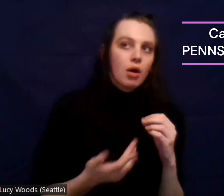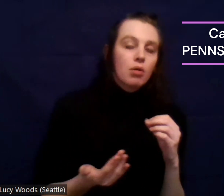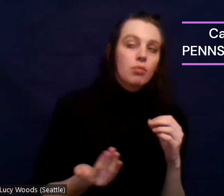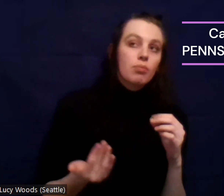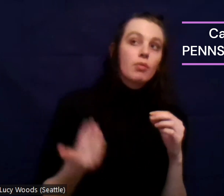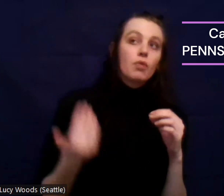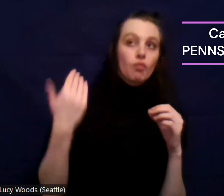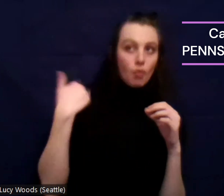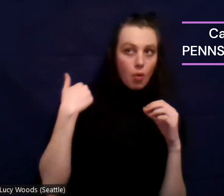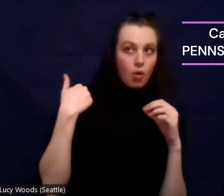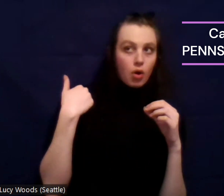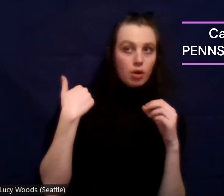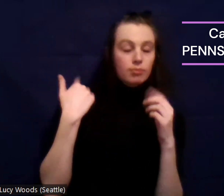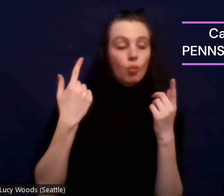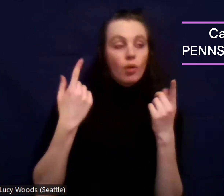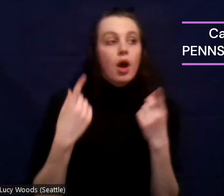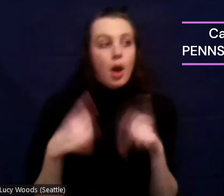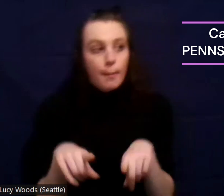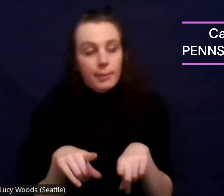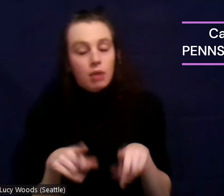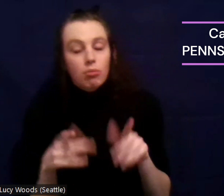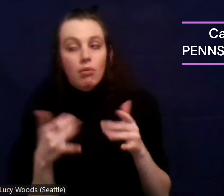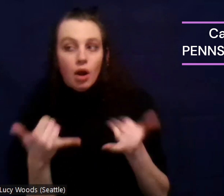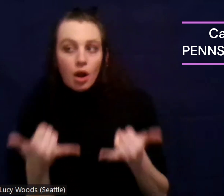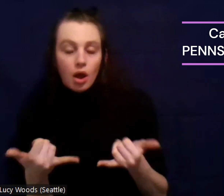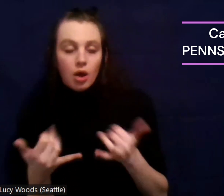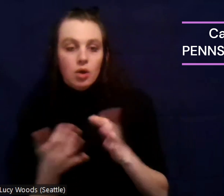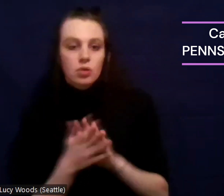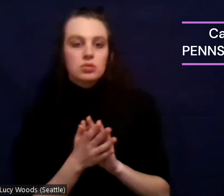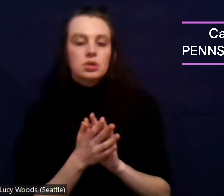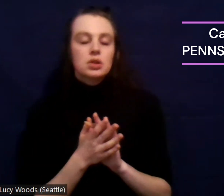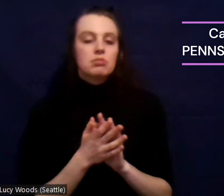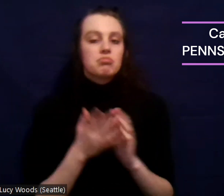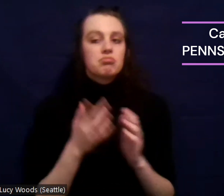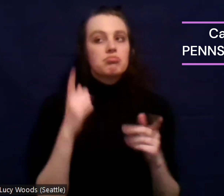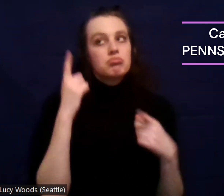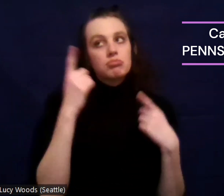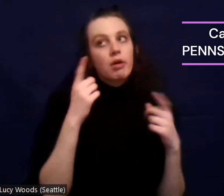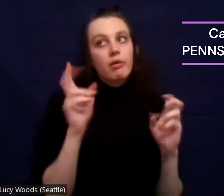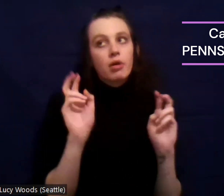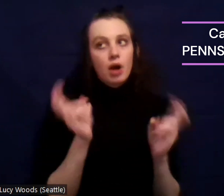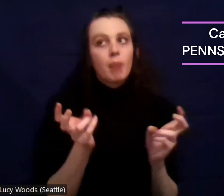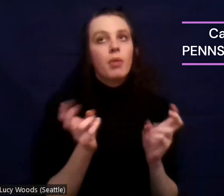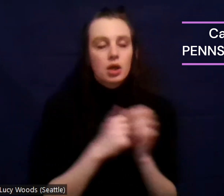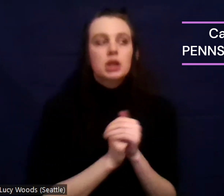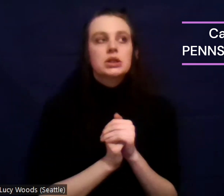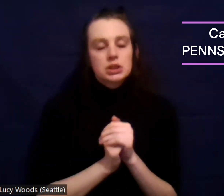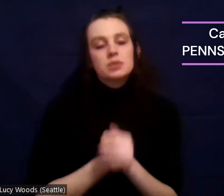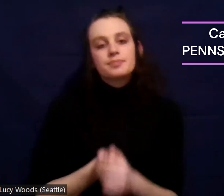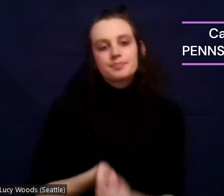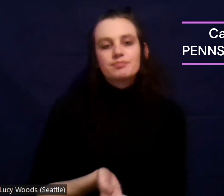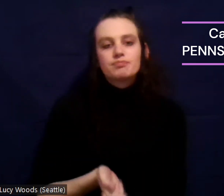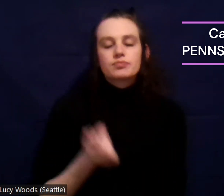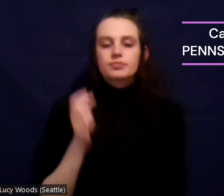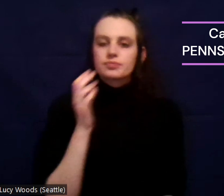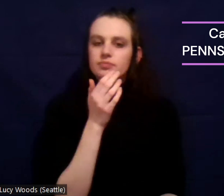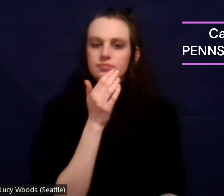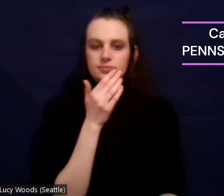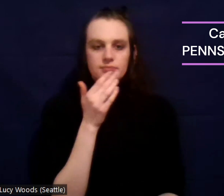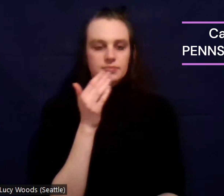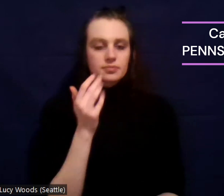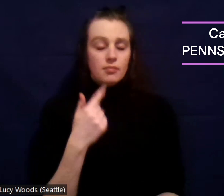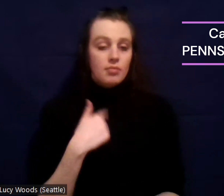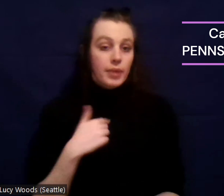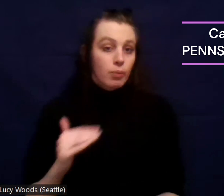happened, and what it's like now, and think of a little bit of a topic, why I'm doing that. So yeah, I grew